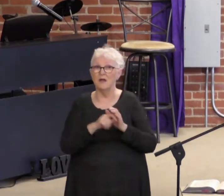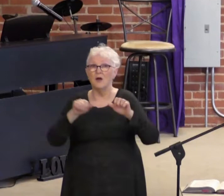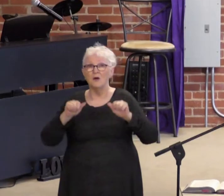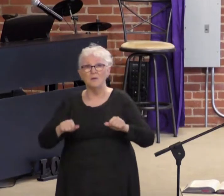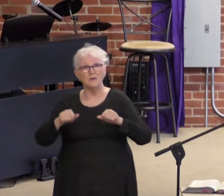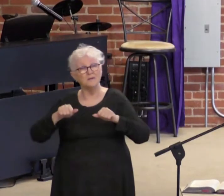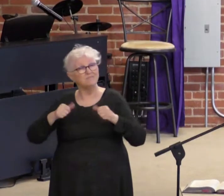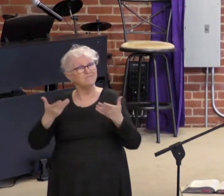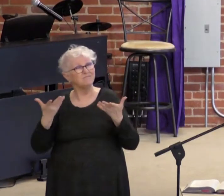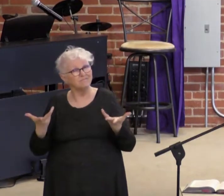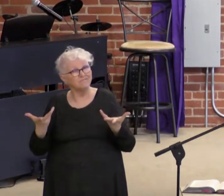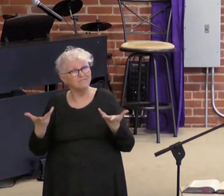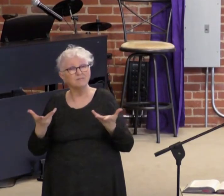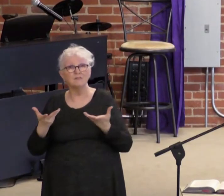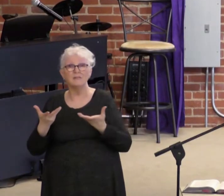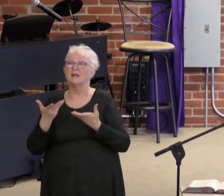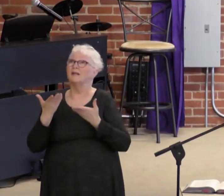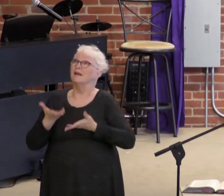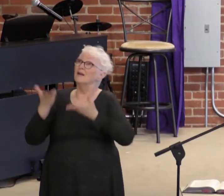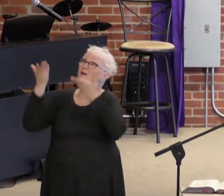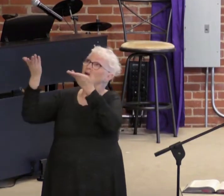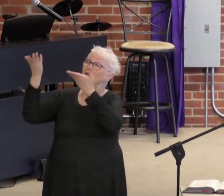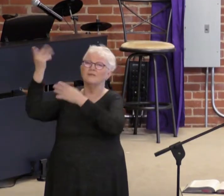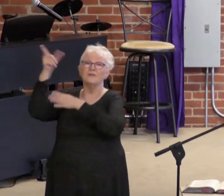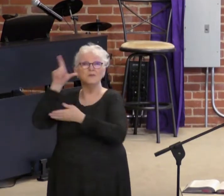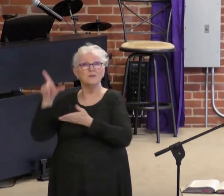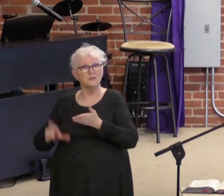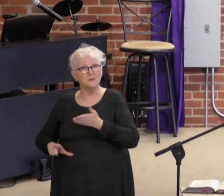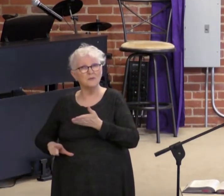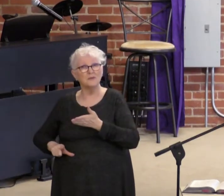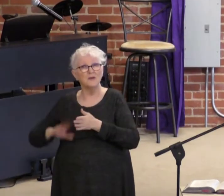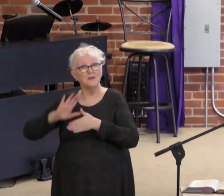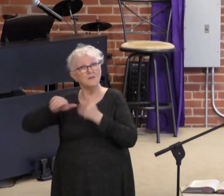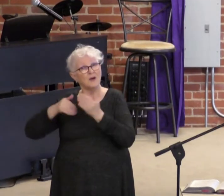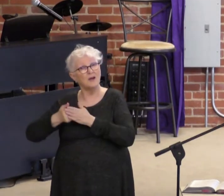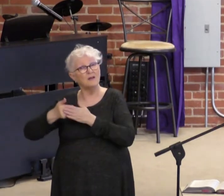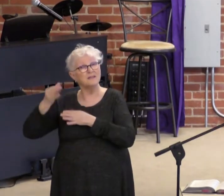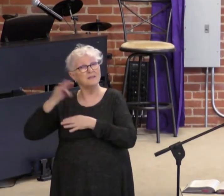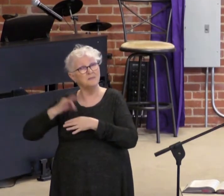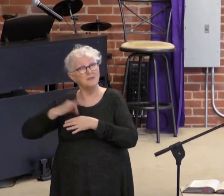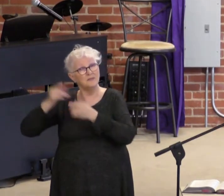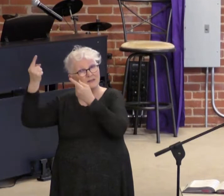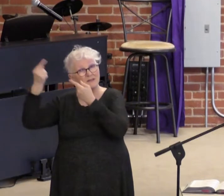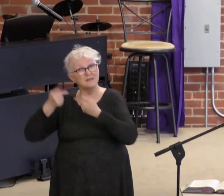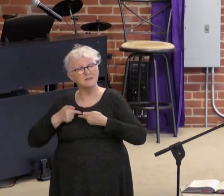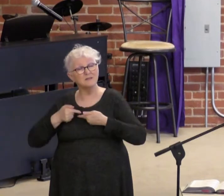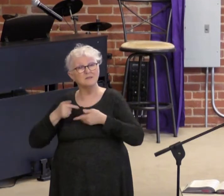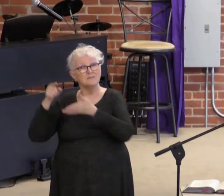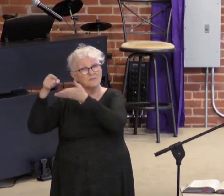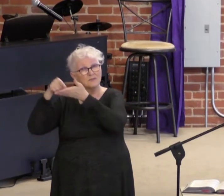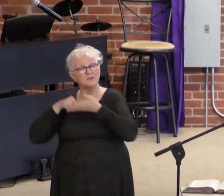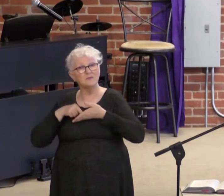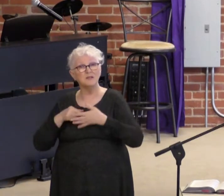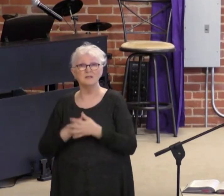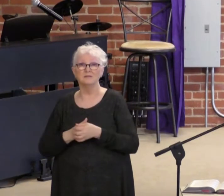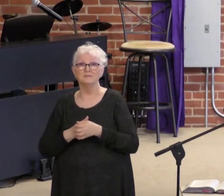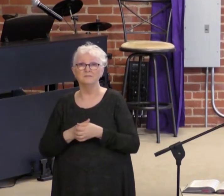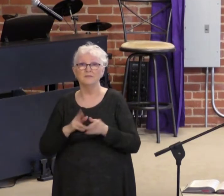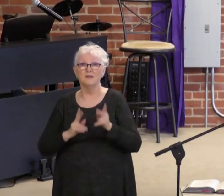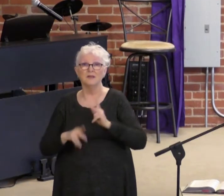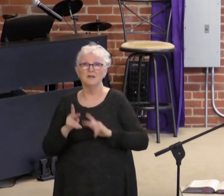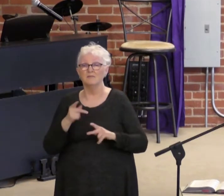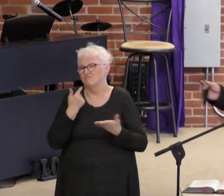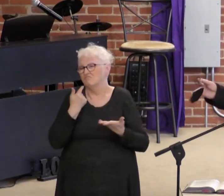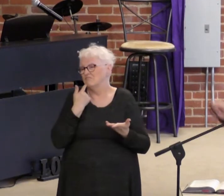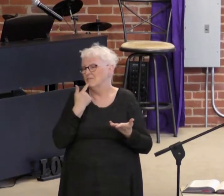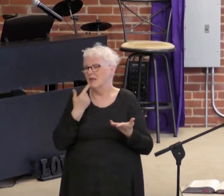the Lord for his benefits to me? Have you ever thought about that? People say, well, you know, I'm just one person. I can't